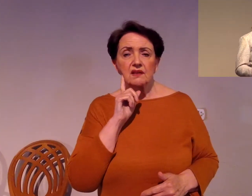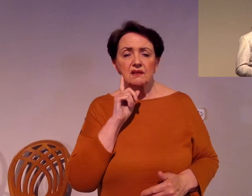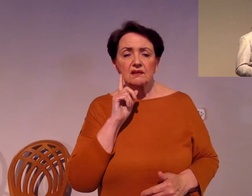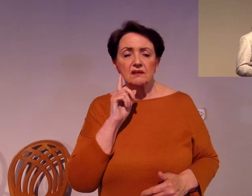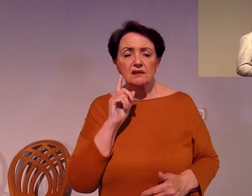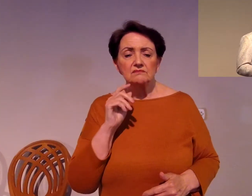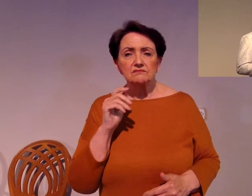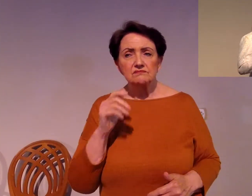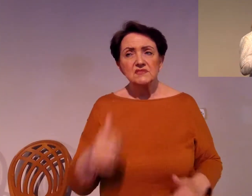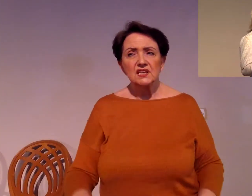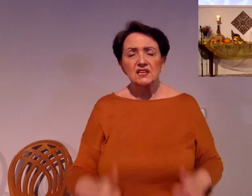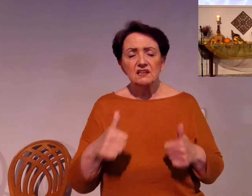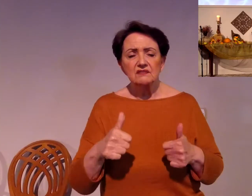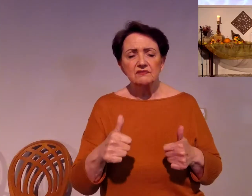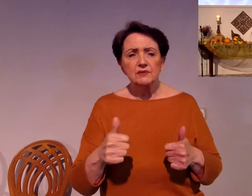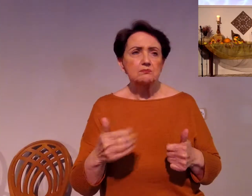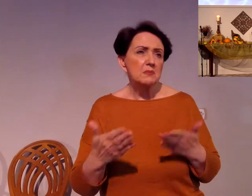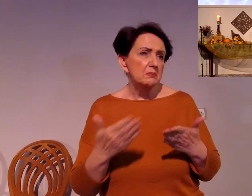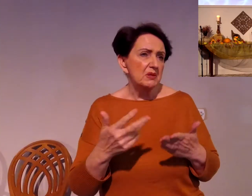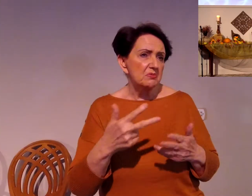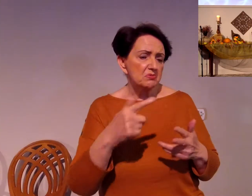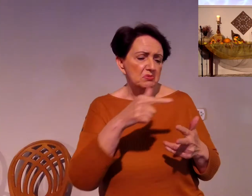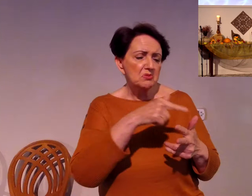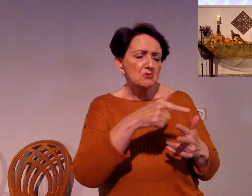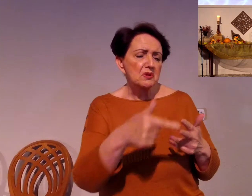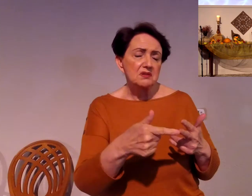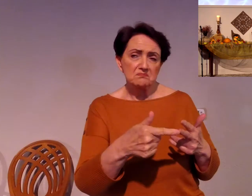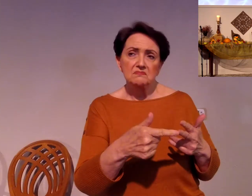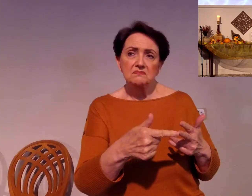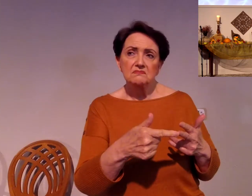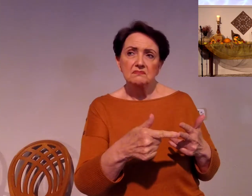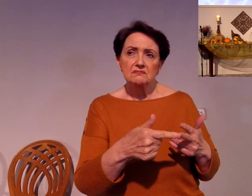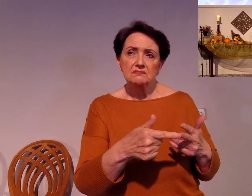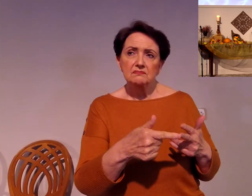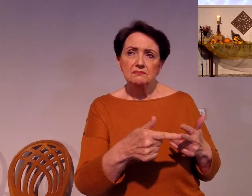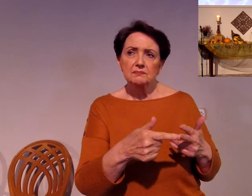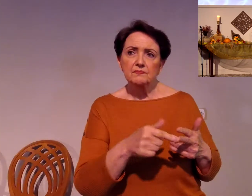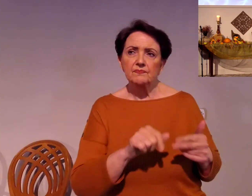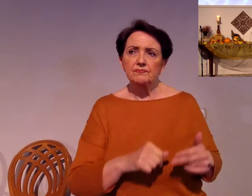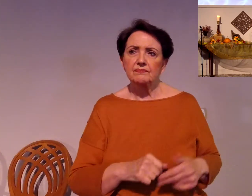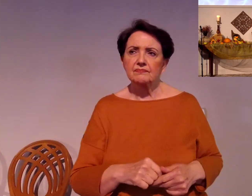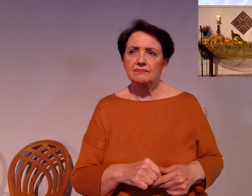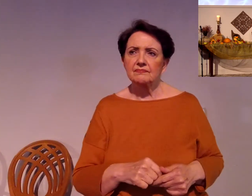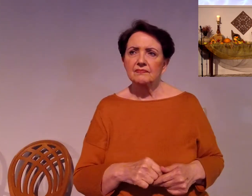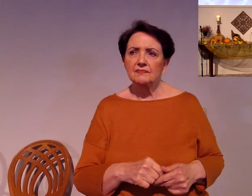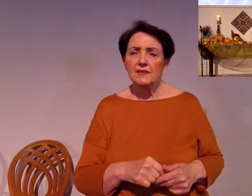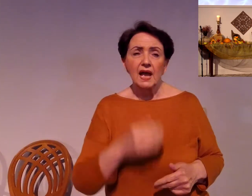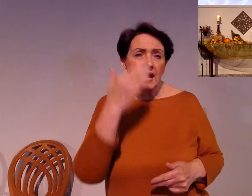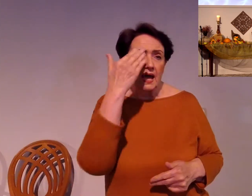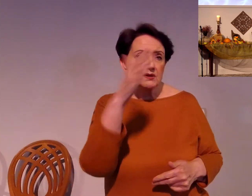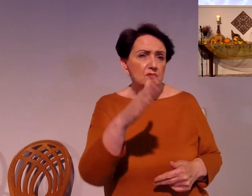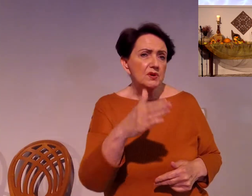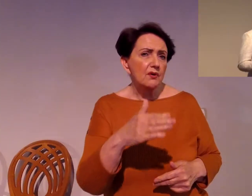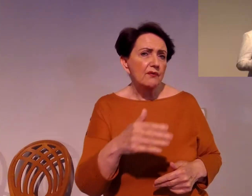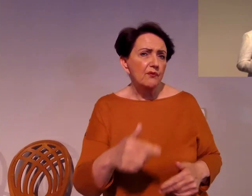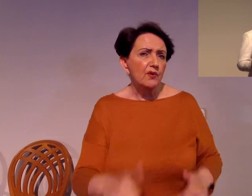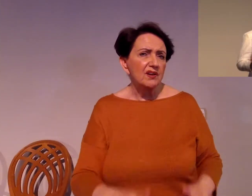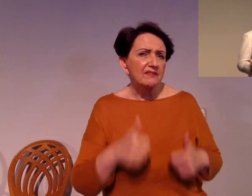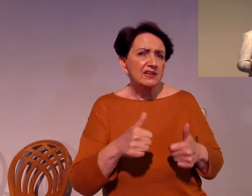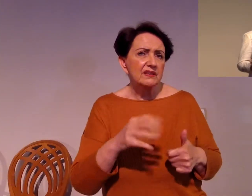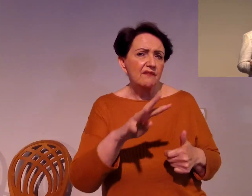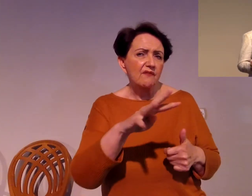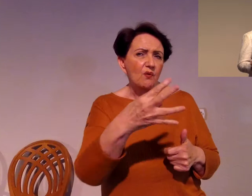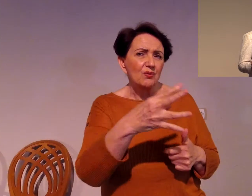living in perhaps three of these zones at one time or another. But I don't know if we're living in the fourth zone